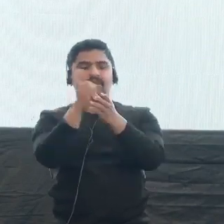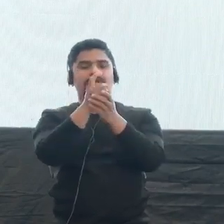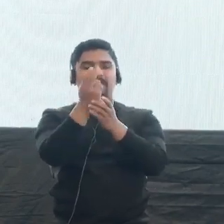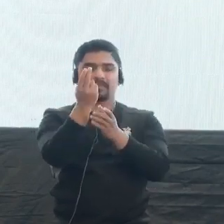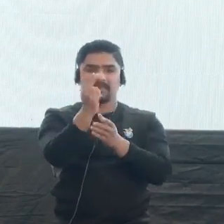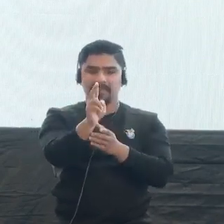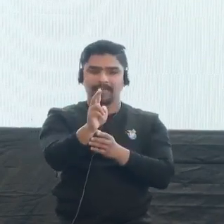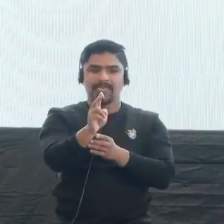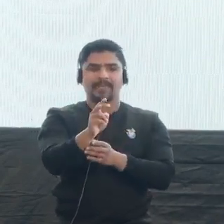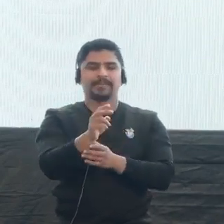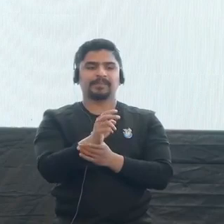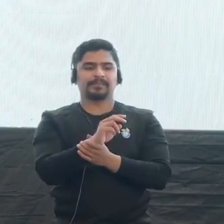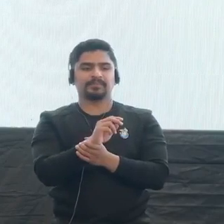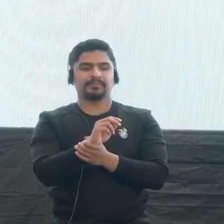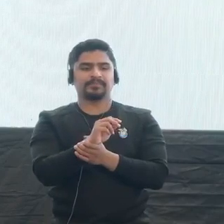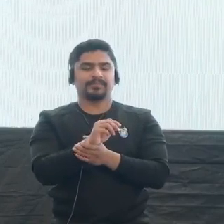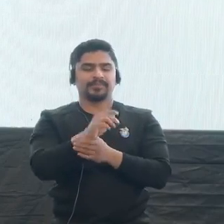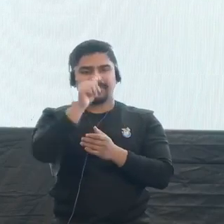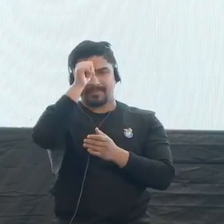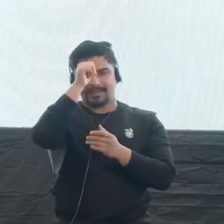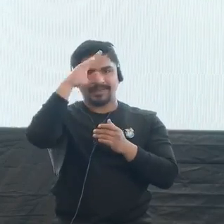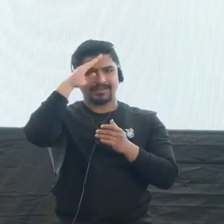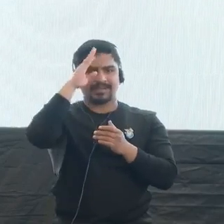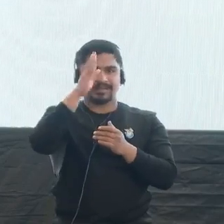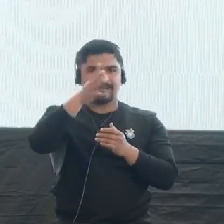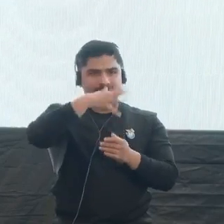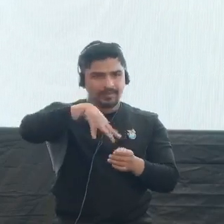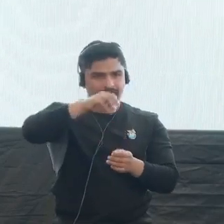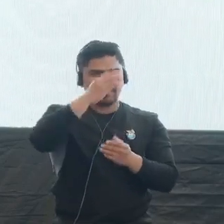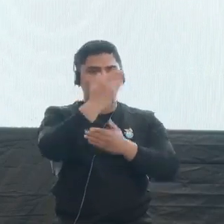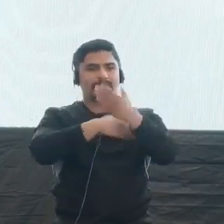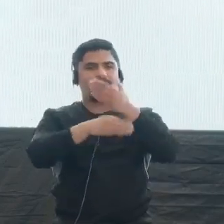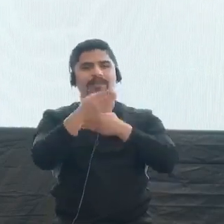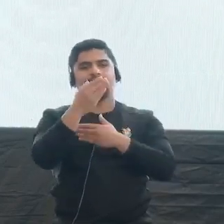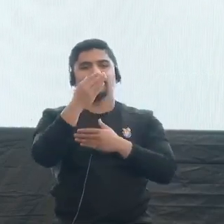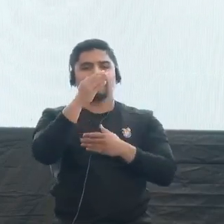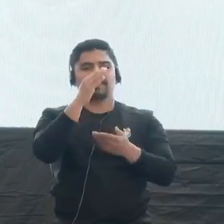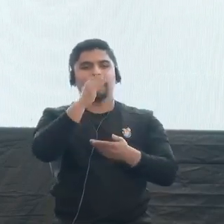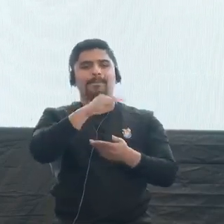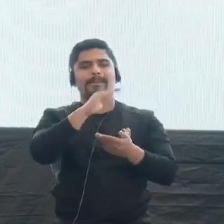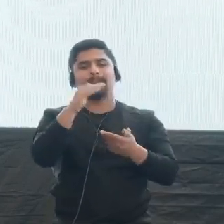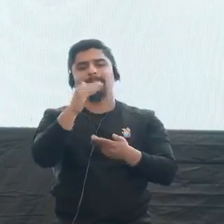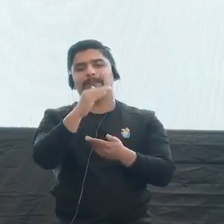just integrated all disabled children in general schools